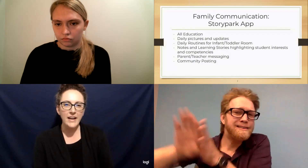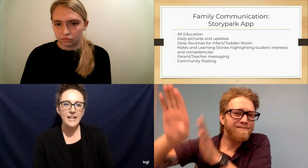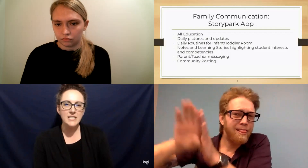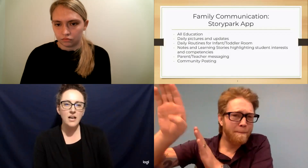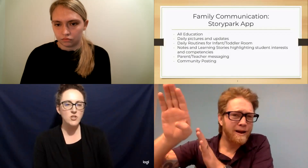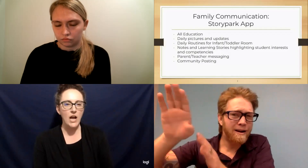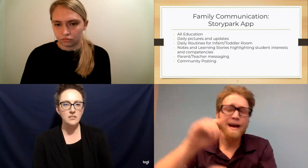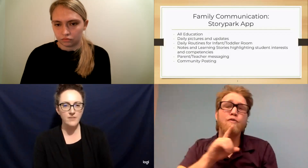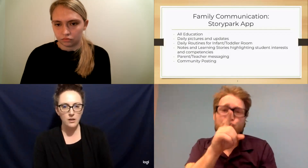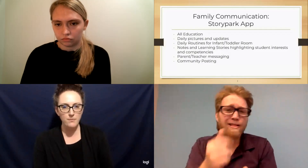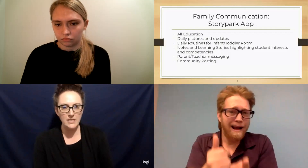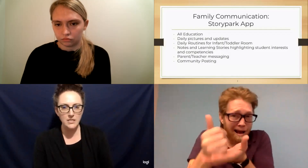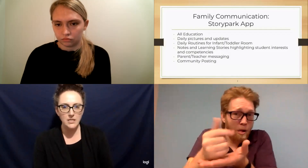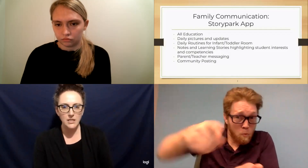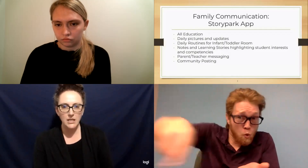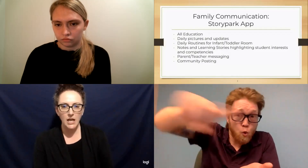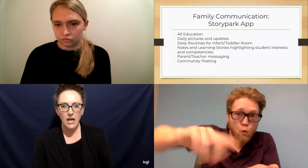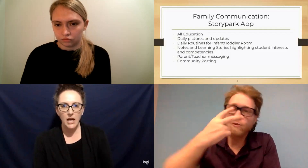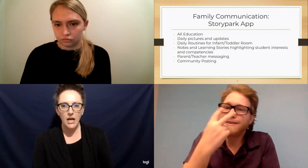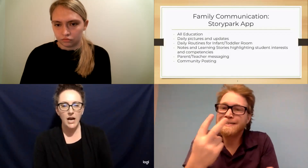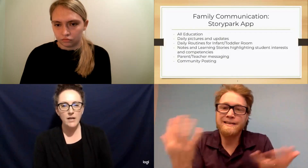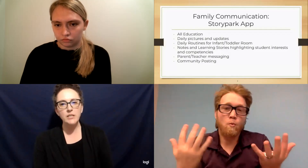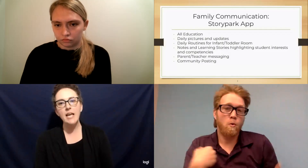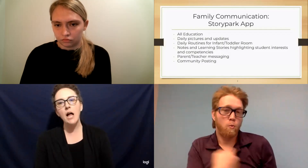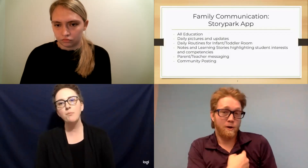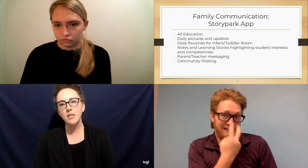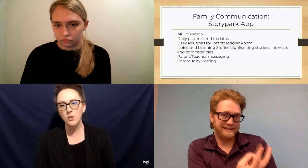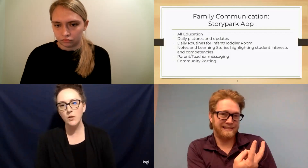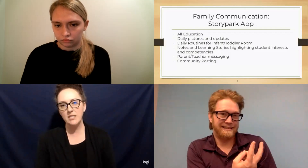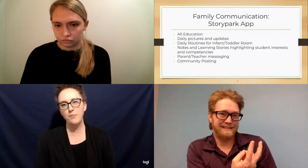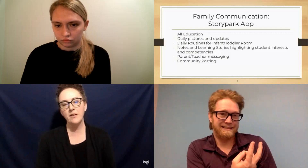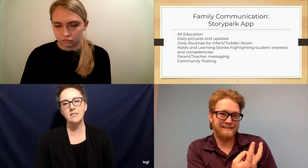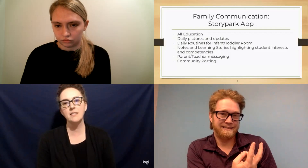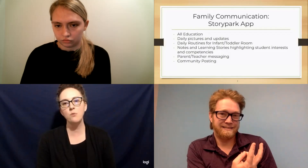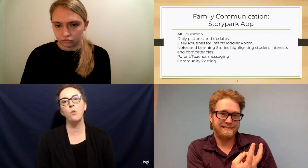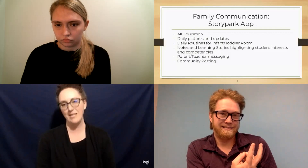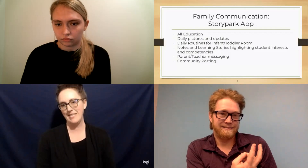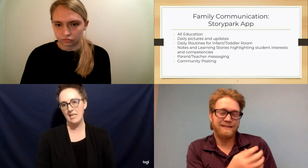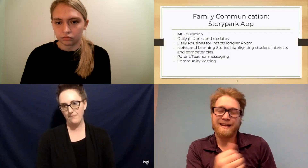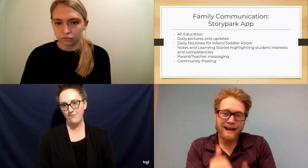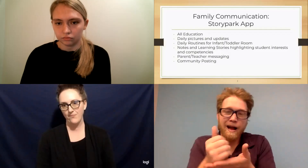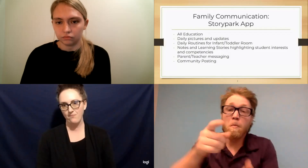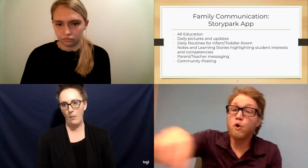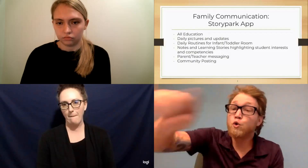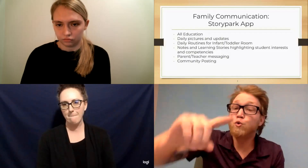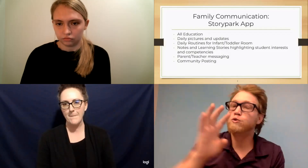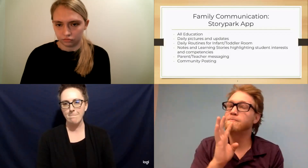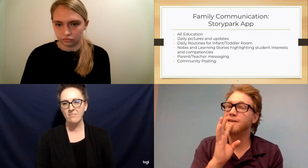that idea of child development and really help you as parents see what we see.